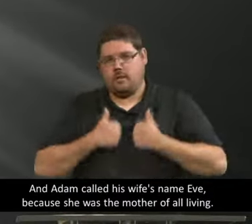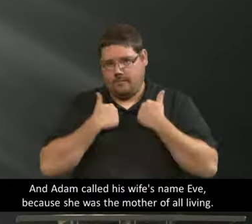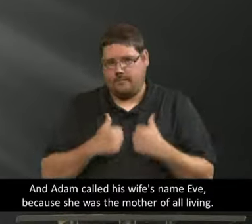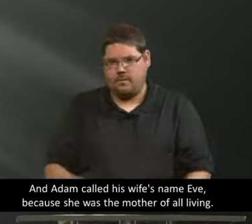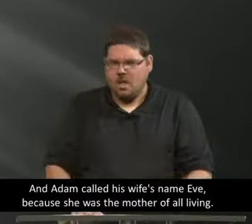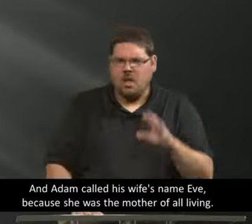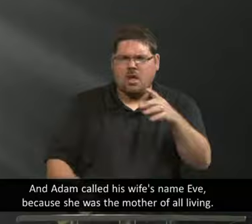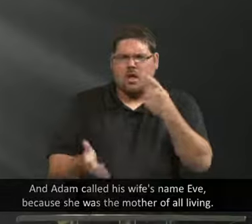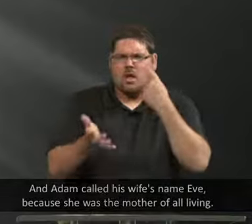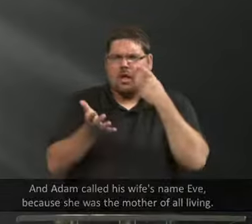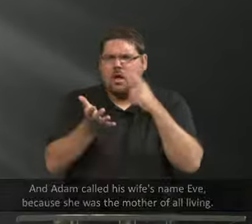living.